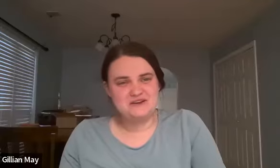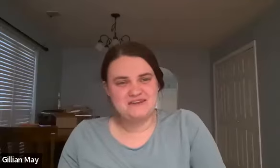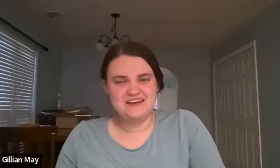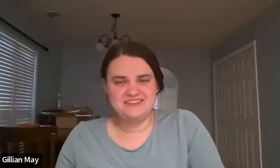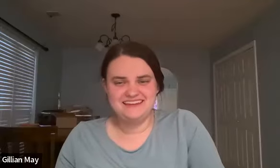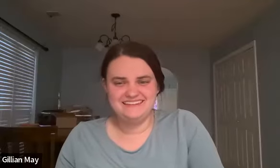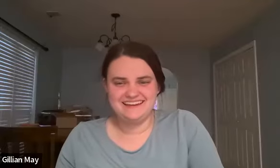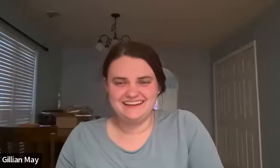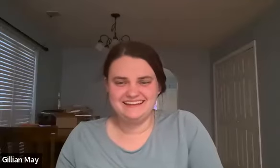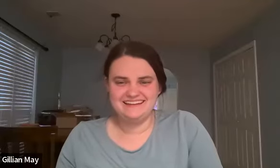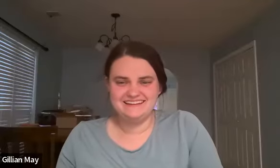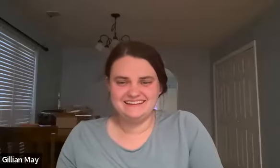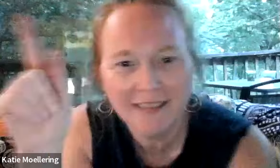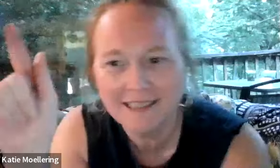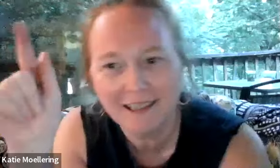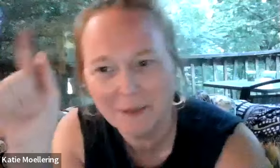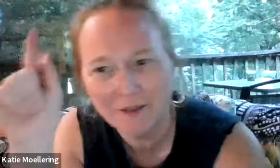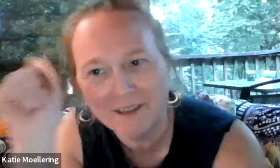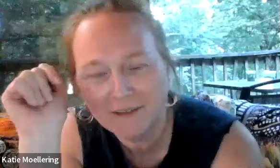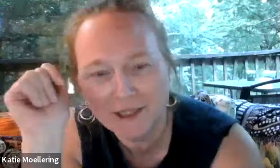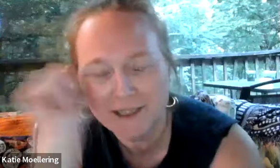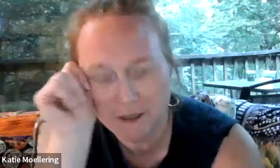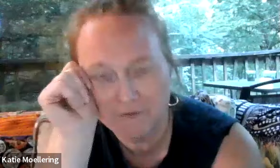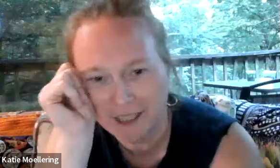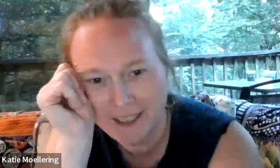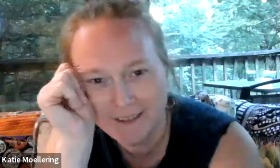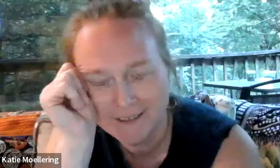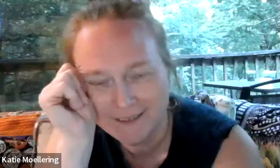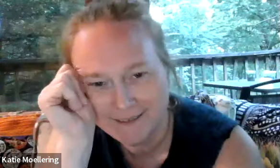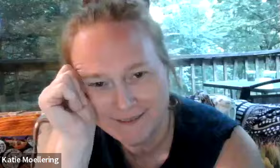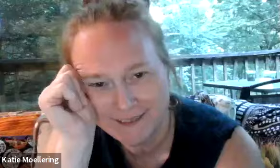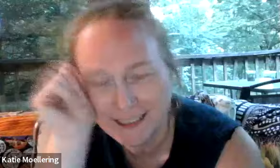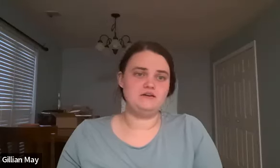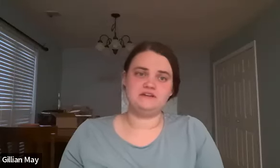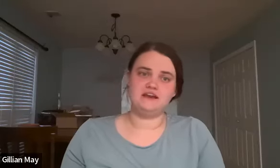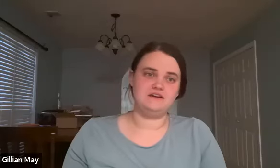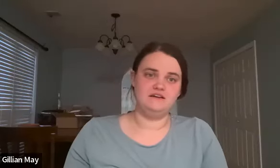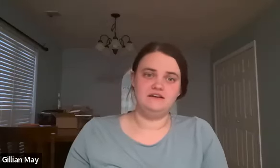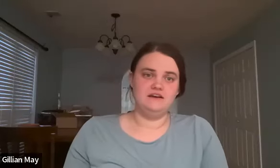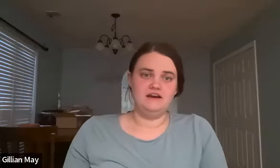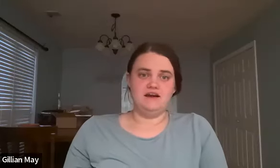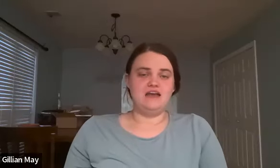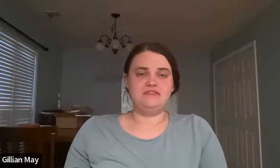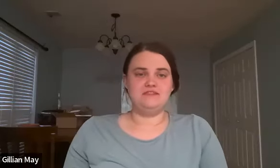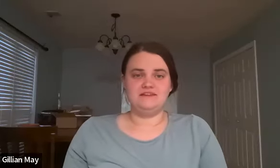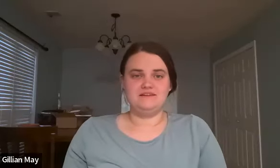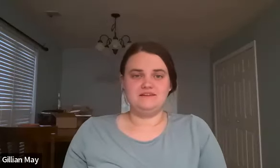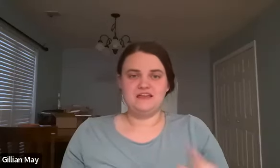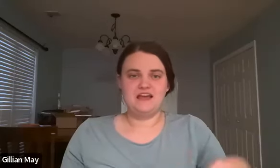have nothing, Have like, you seen that documentary on Netflix about infinity? It's oh, not I about don't think zero. Oh my gosh, it's so good. I think I